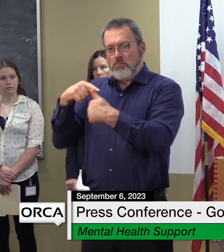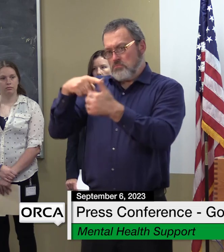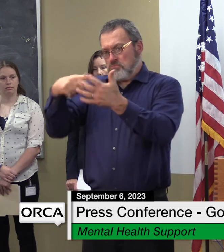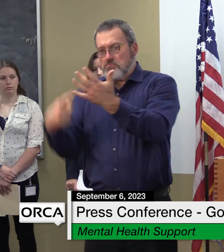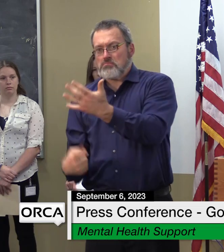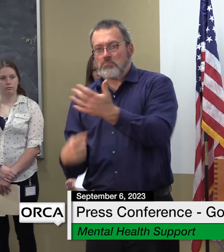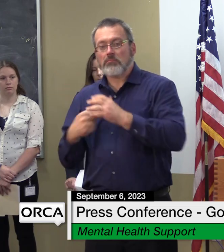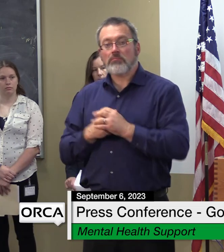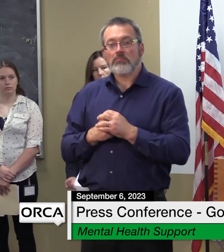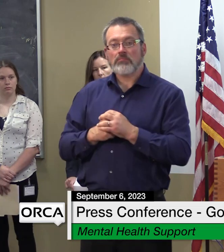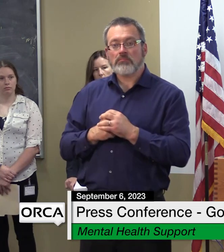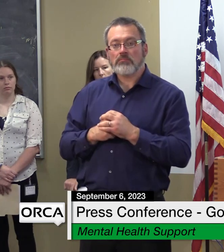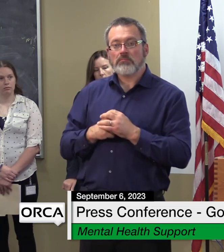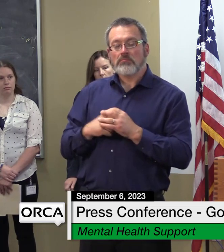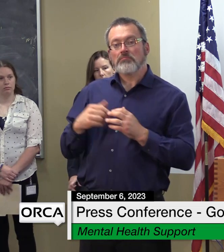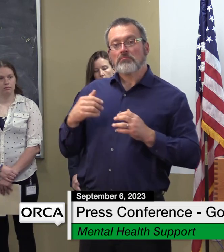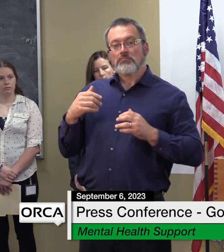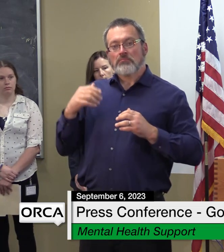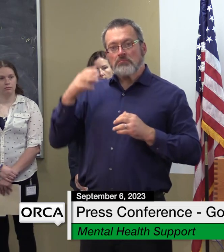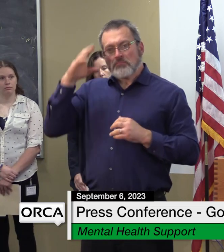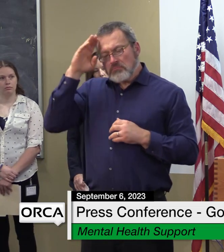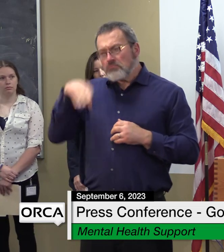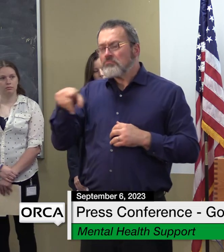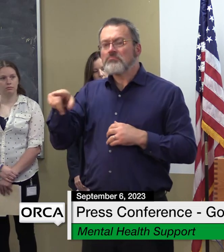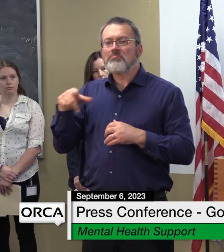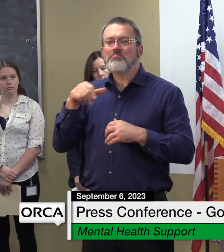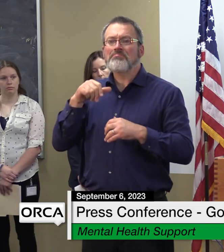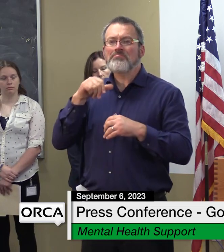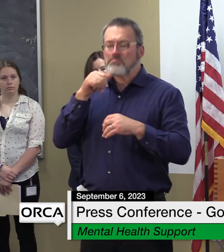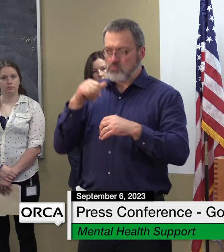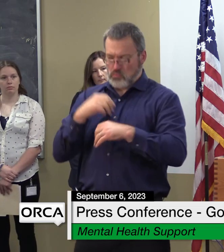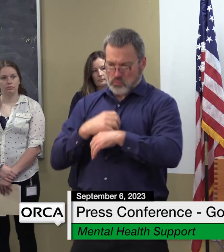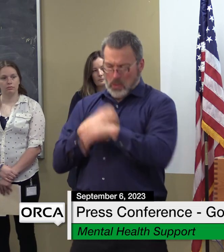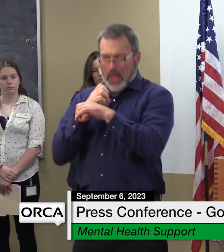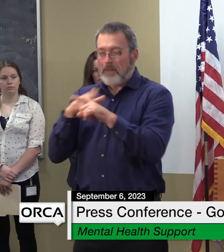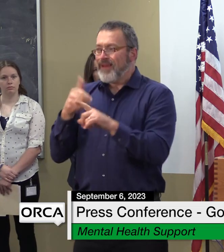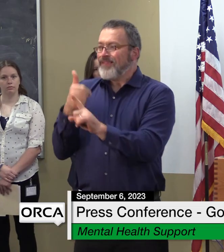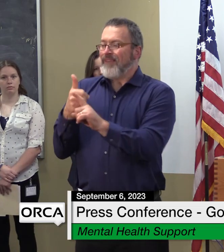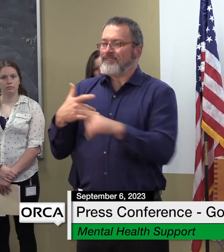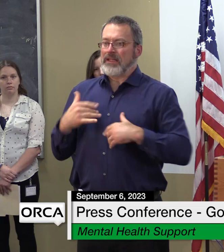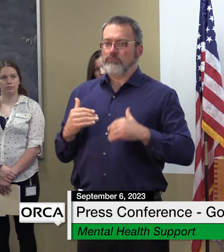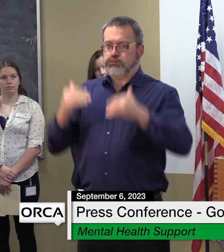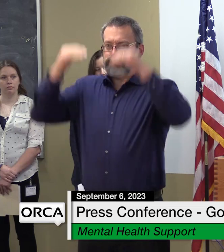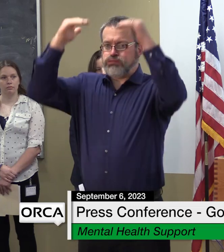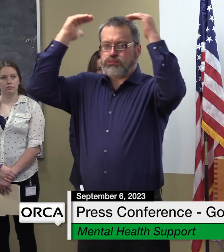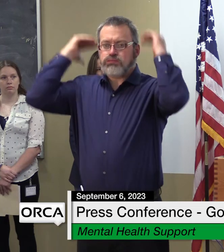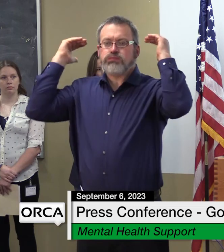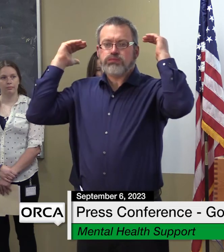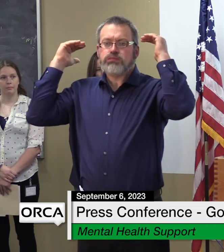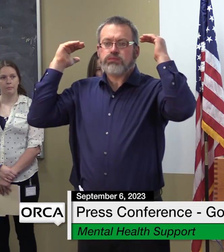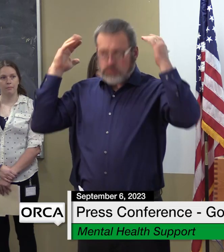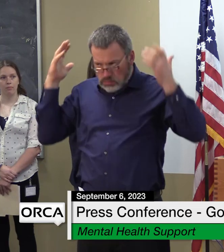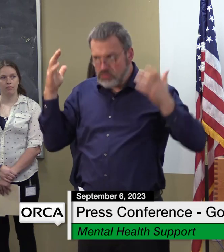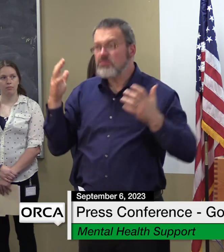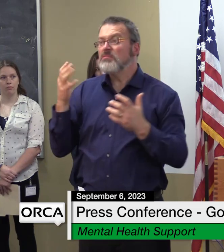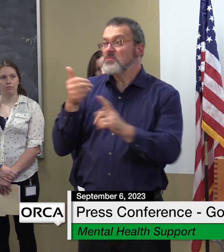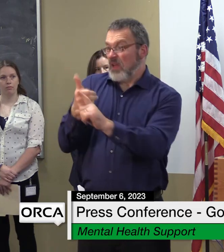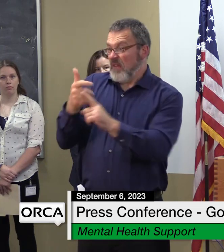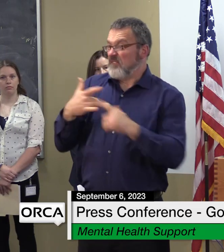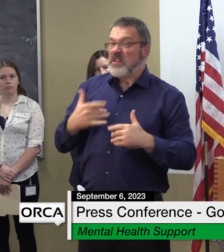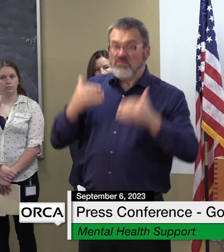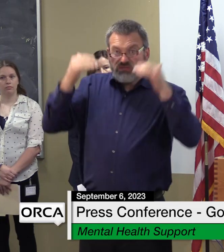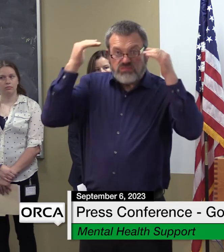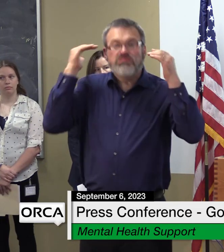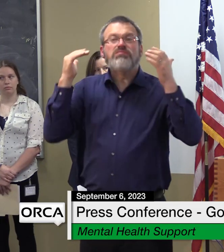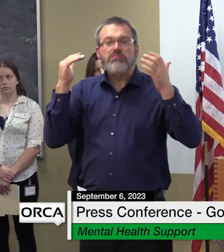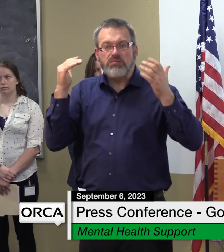they're feeling overwhelmed by the flood damage they have to deal with. If you're in this situation, if you had flooding